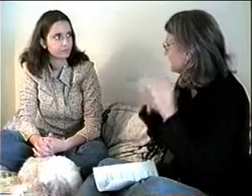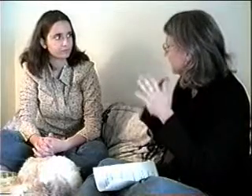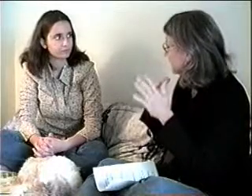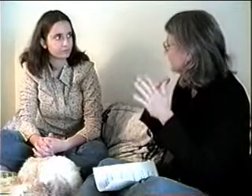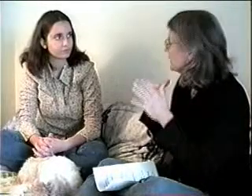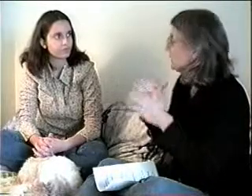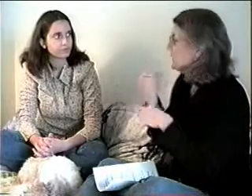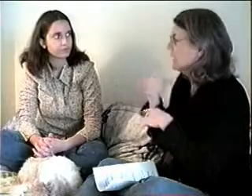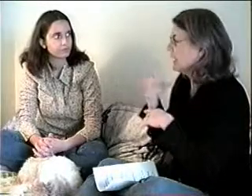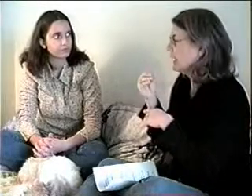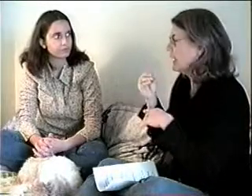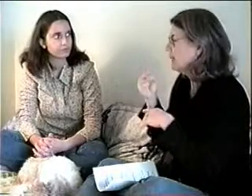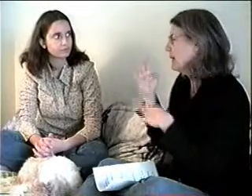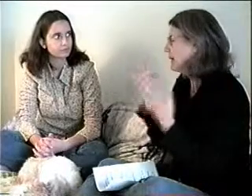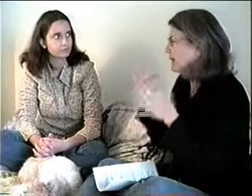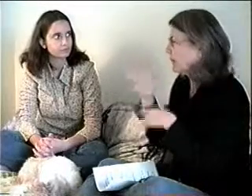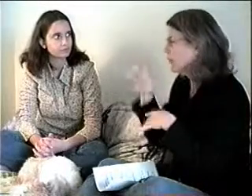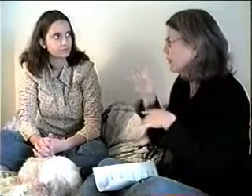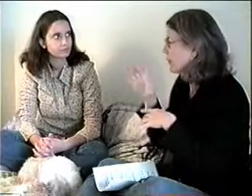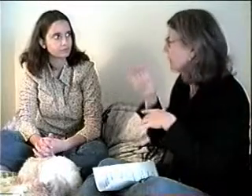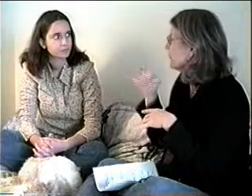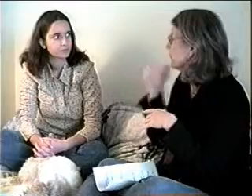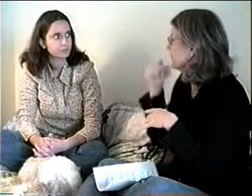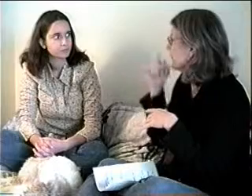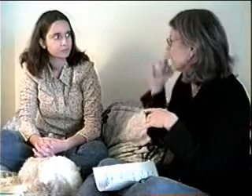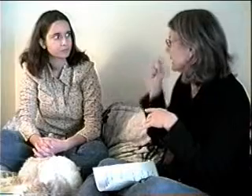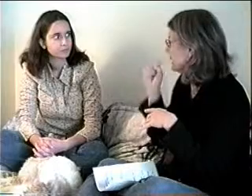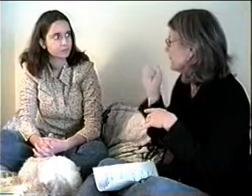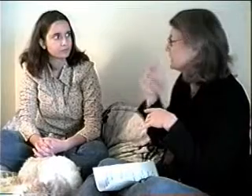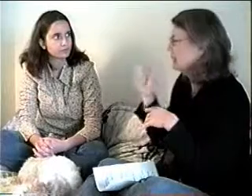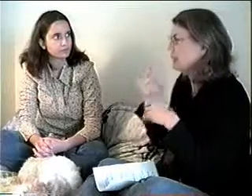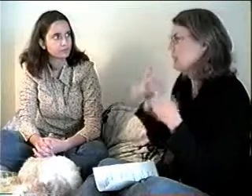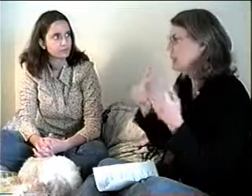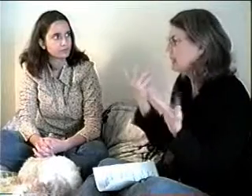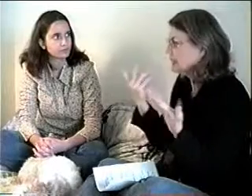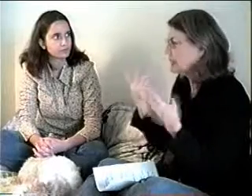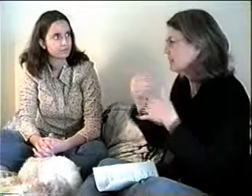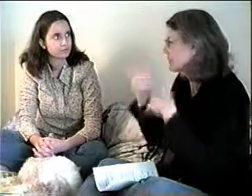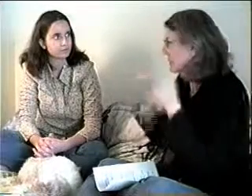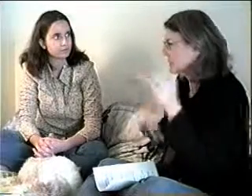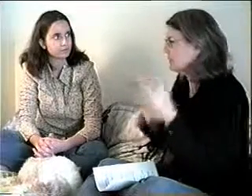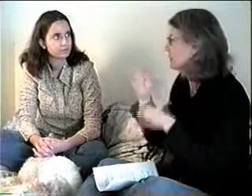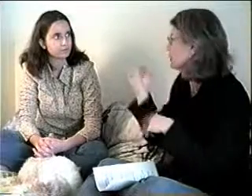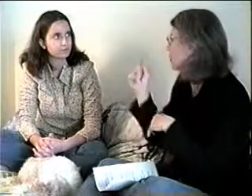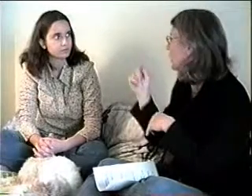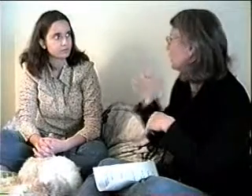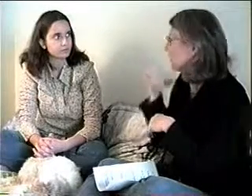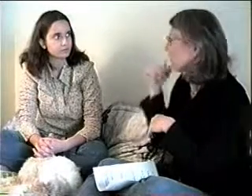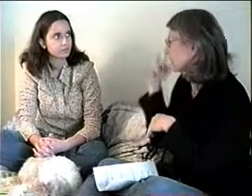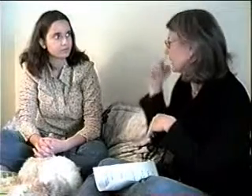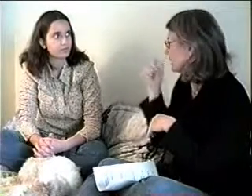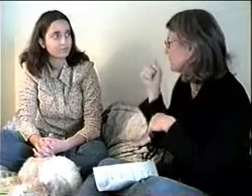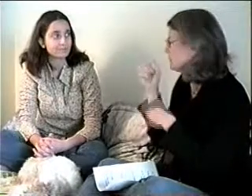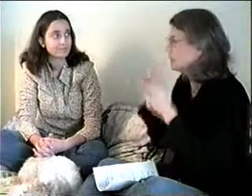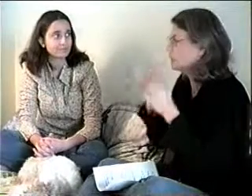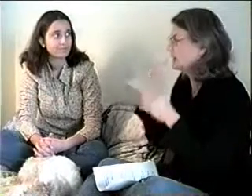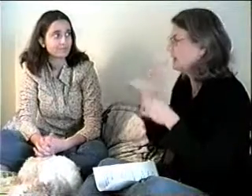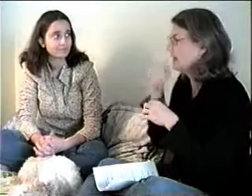in it. And maybe about 400 hearing kids and about maybe less than 20 deaf kids. Most of the